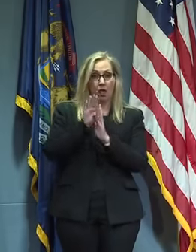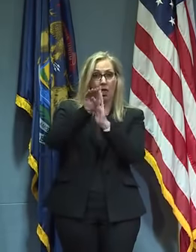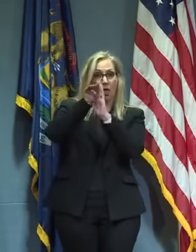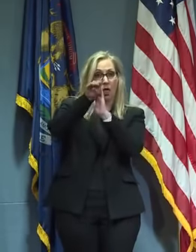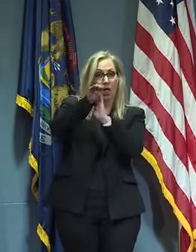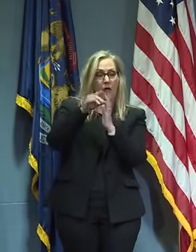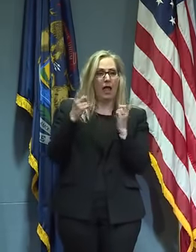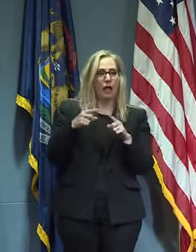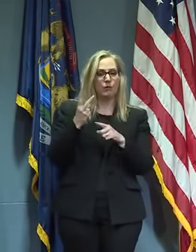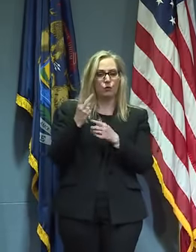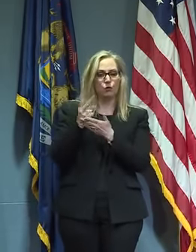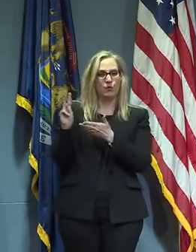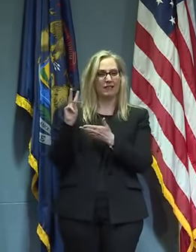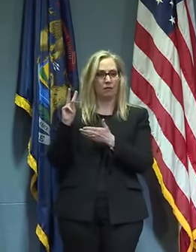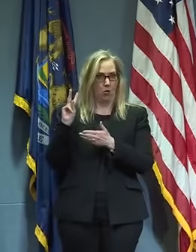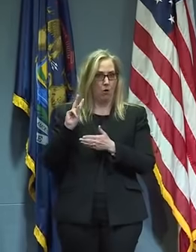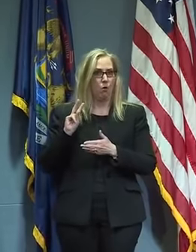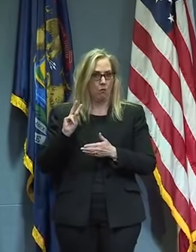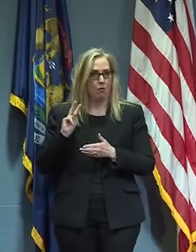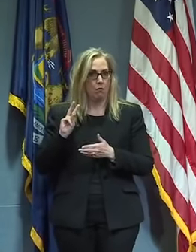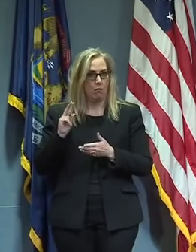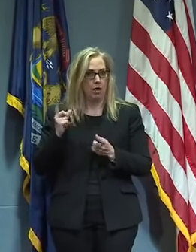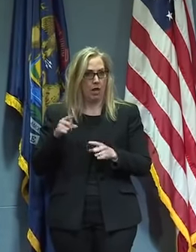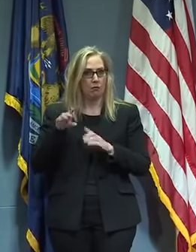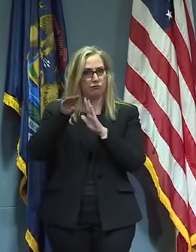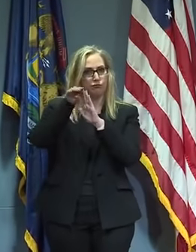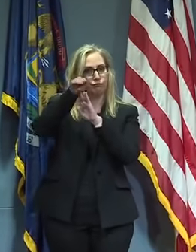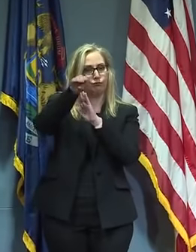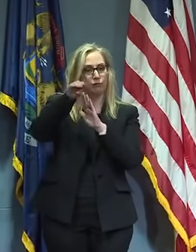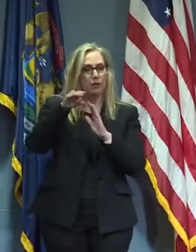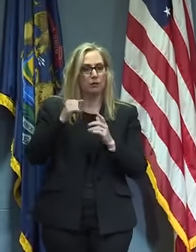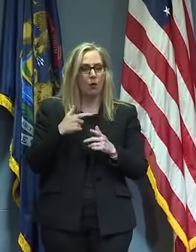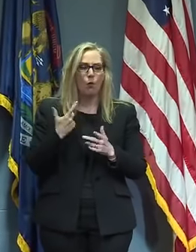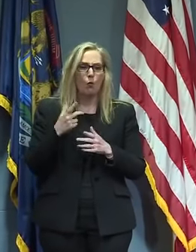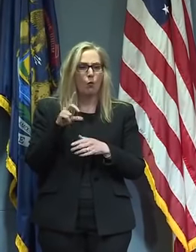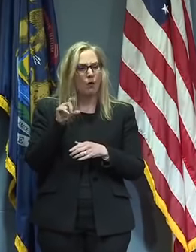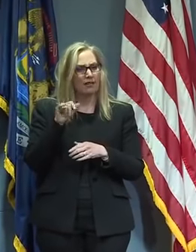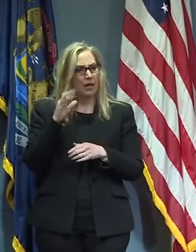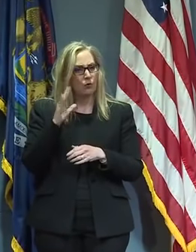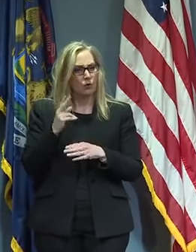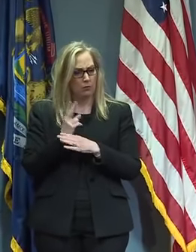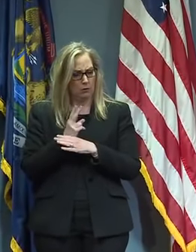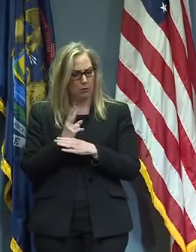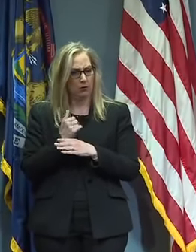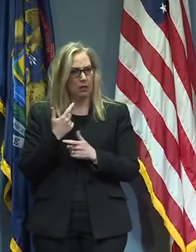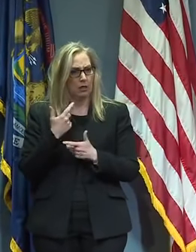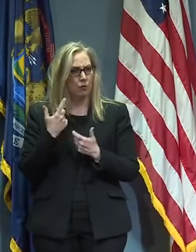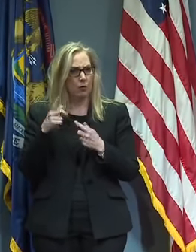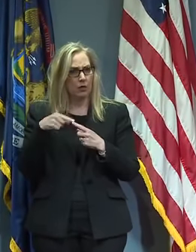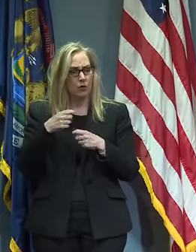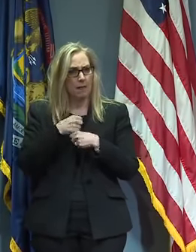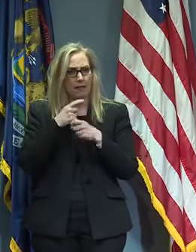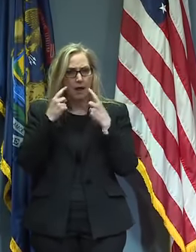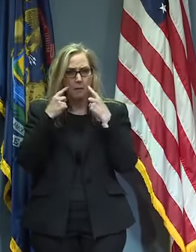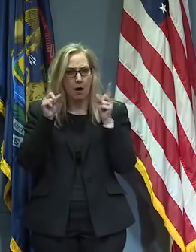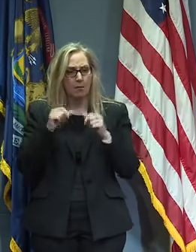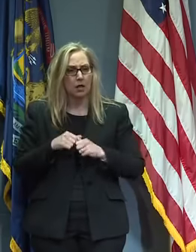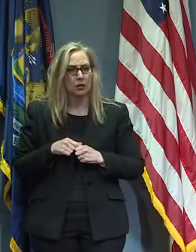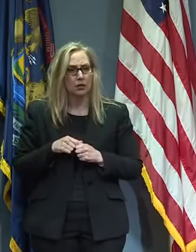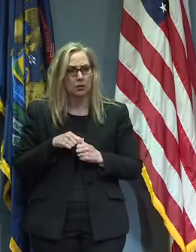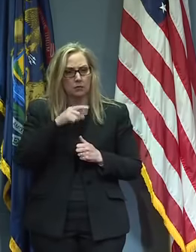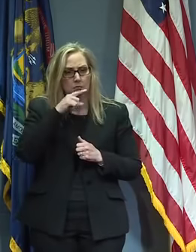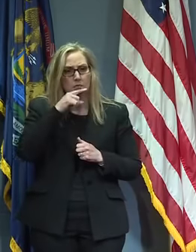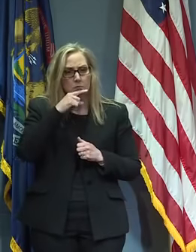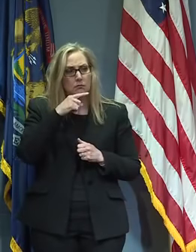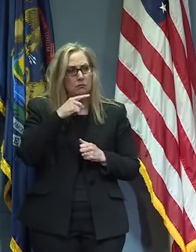have you read that? And two, what data are you using, and when will you be making that public? So we're